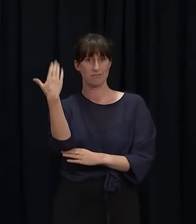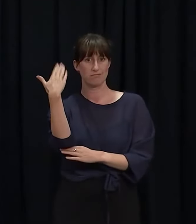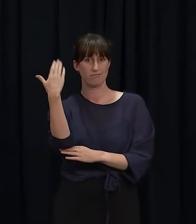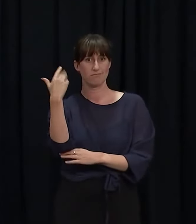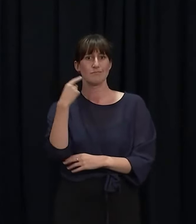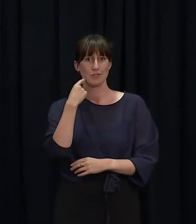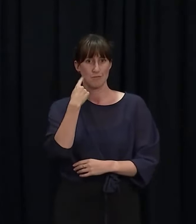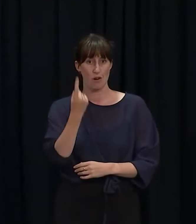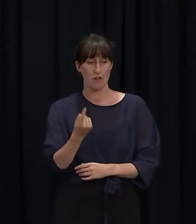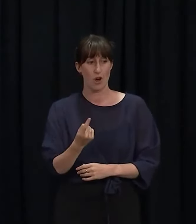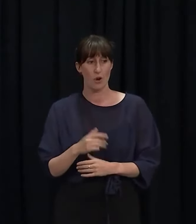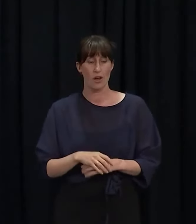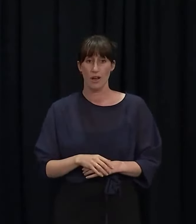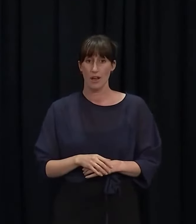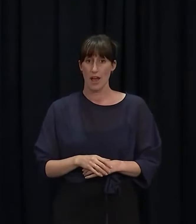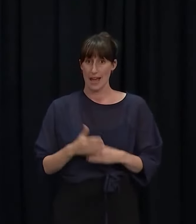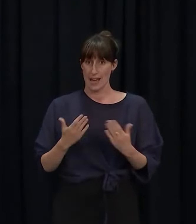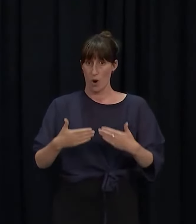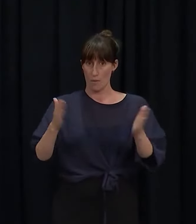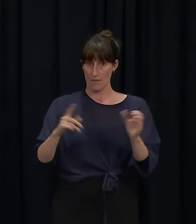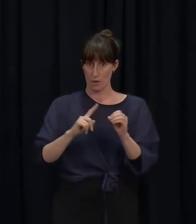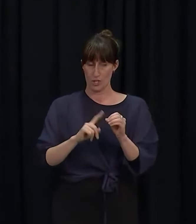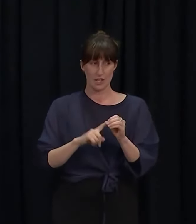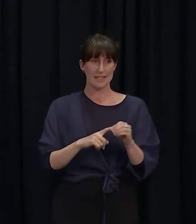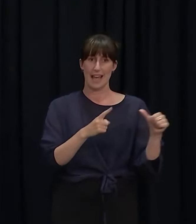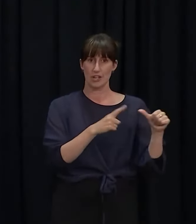Bloomfield to join me on the stage as we now take your questions.